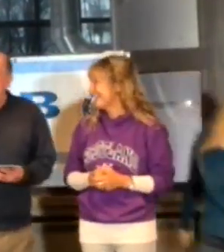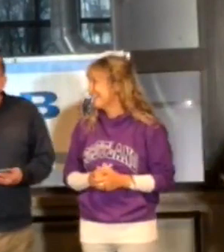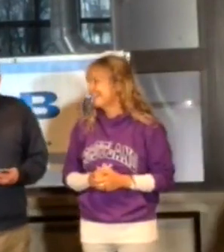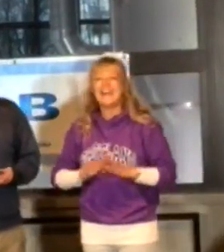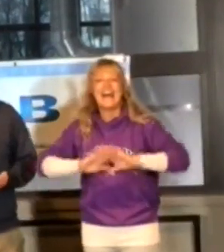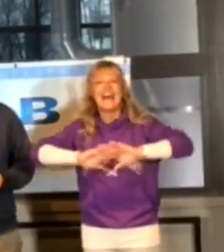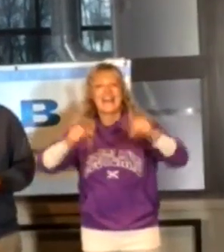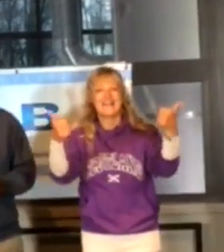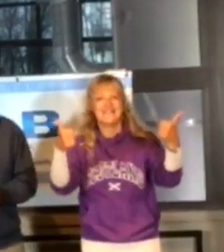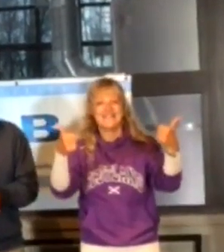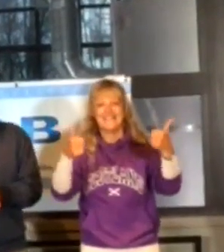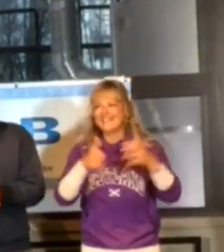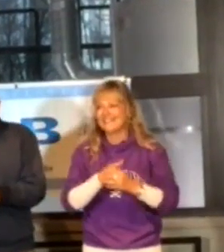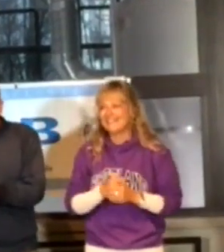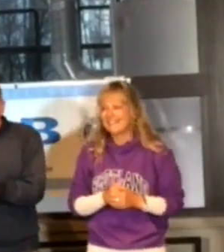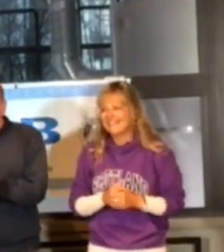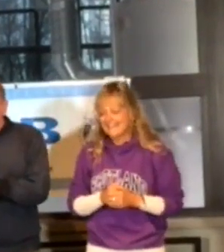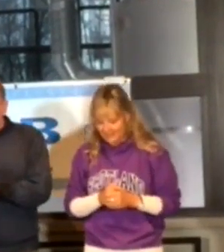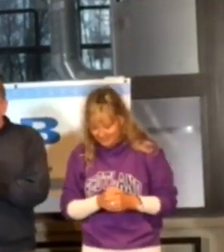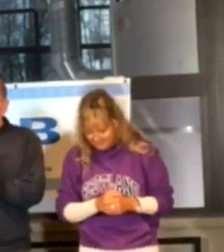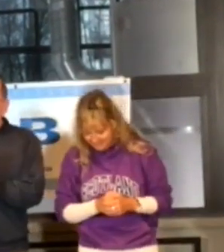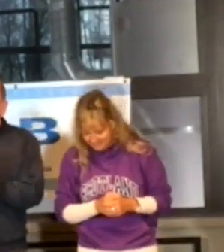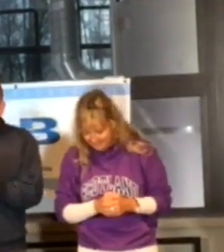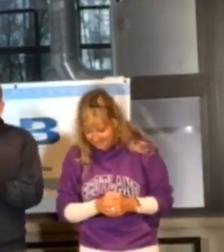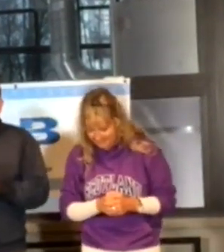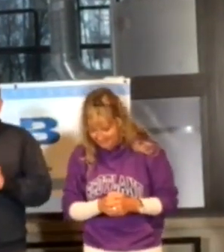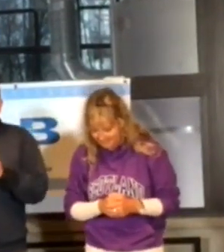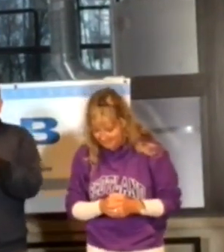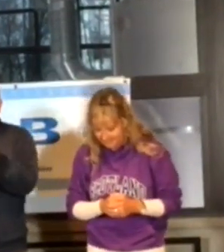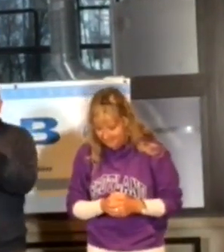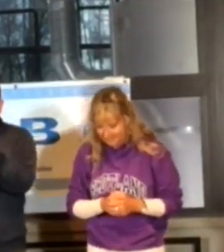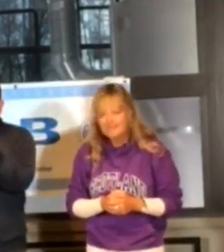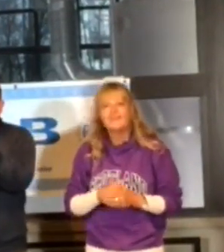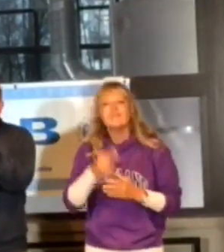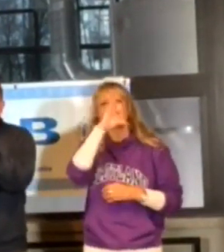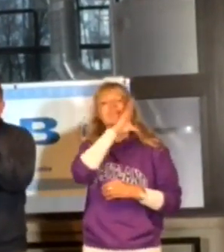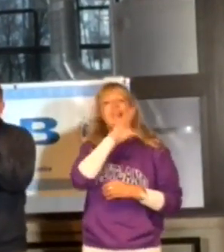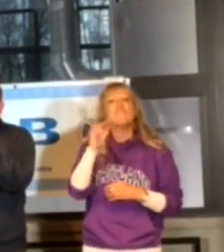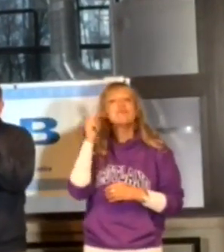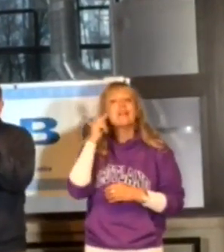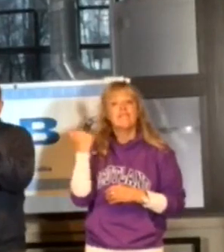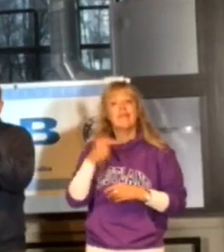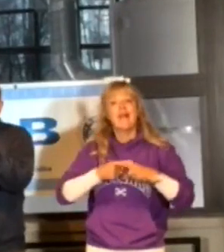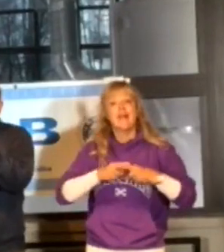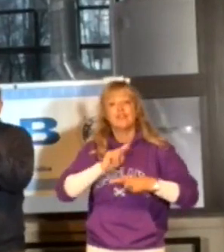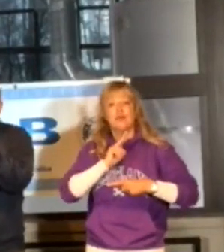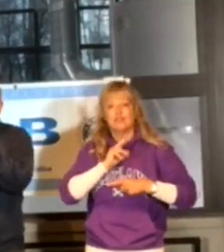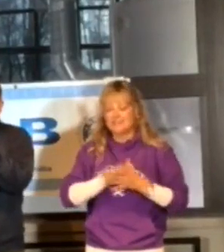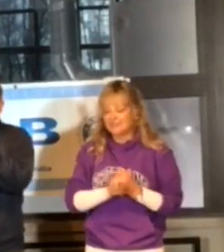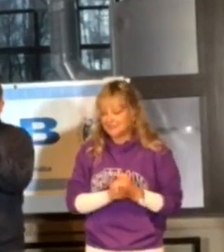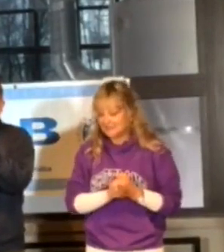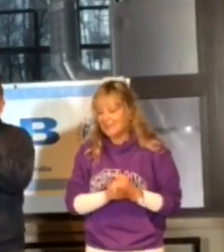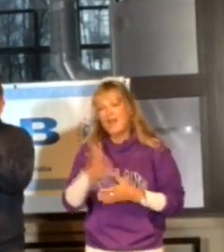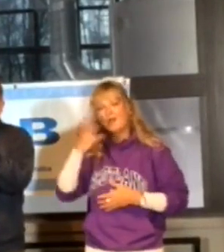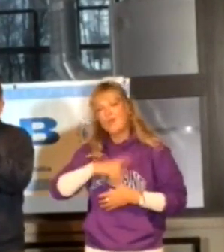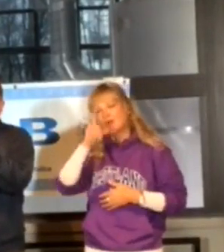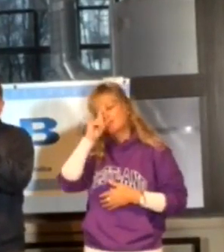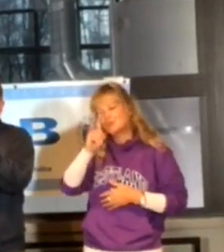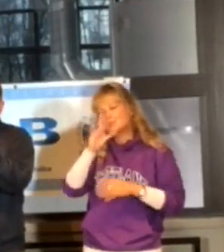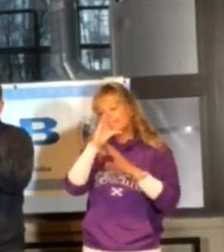Hello. Yeah, that's fine. I would like to introduce you to an innovative